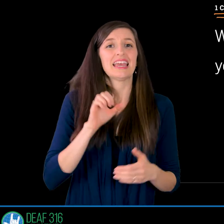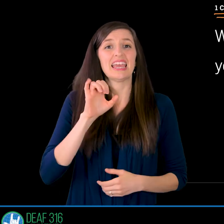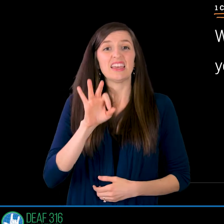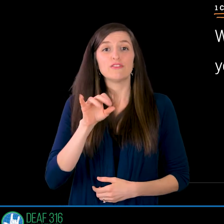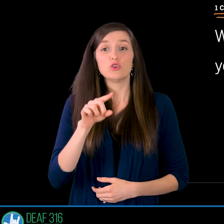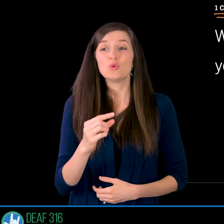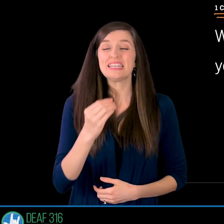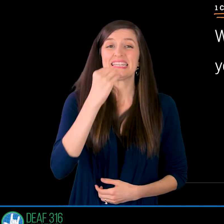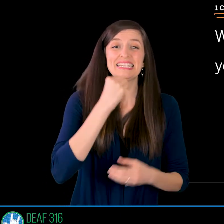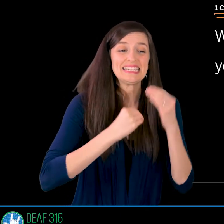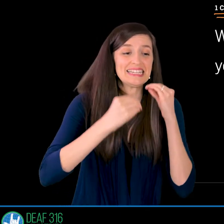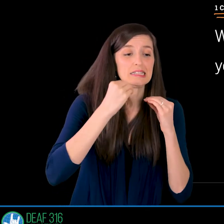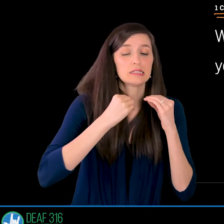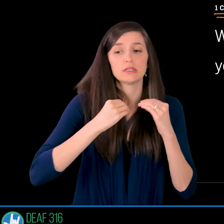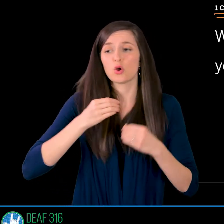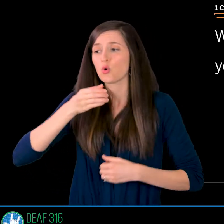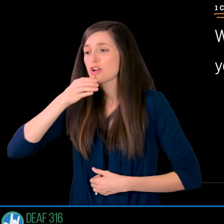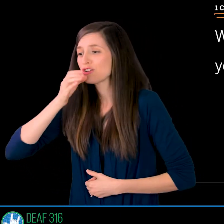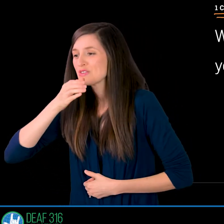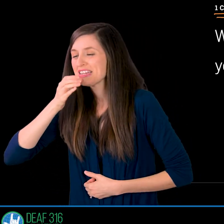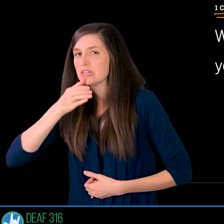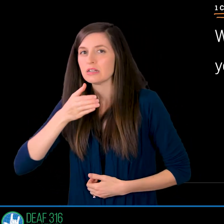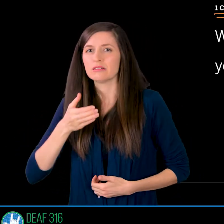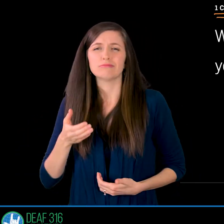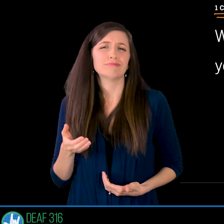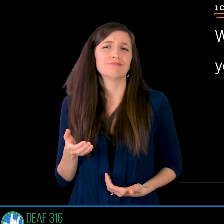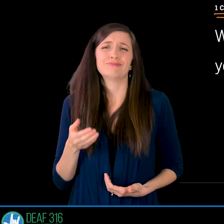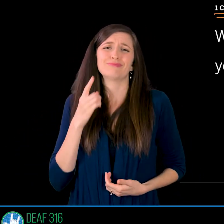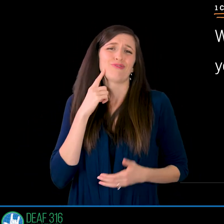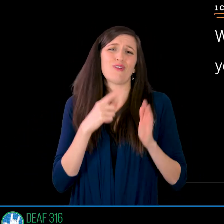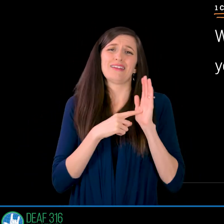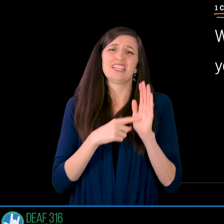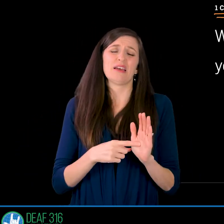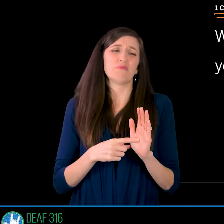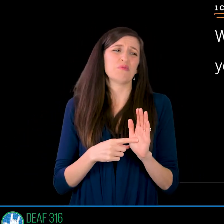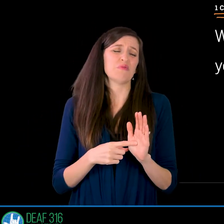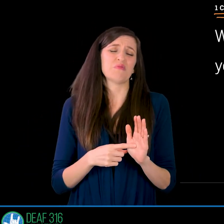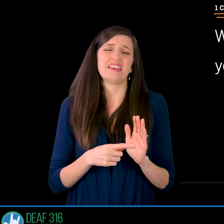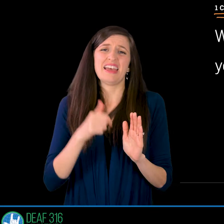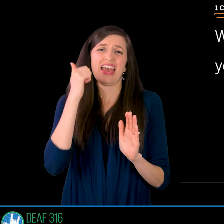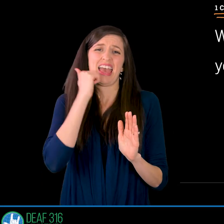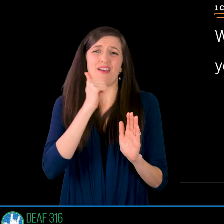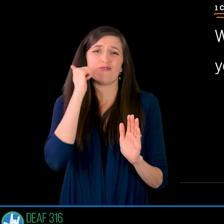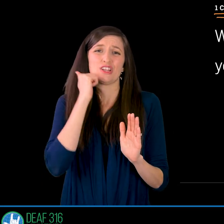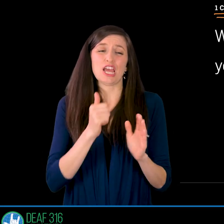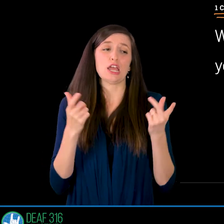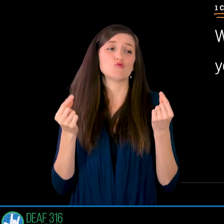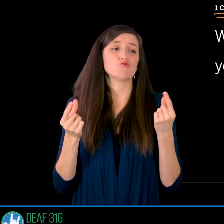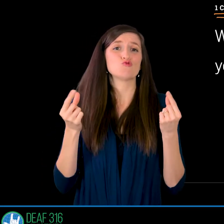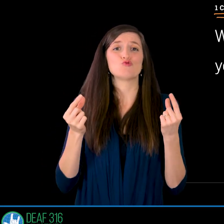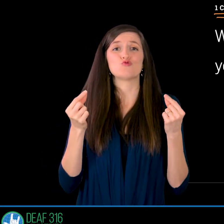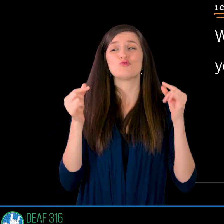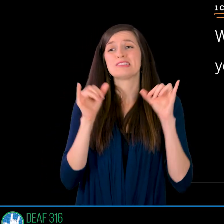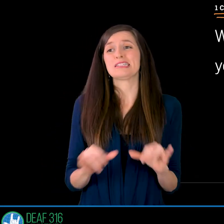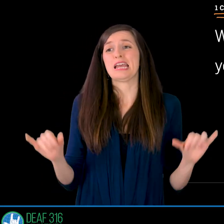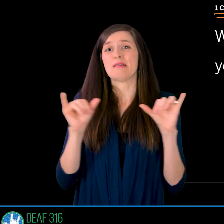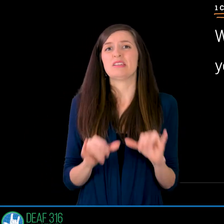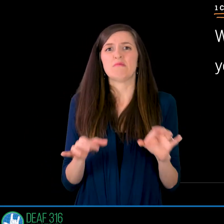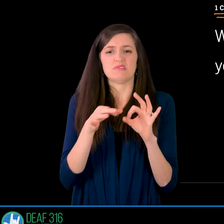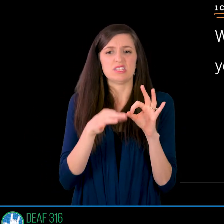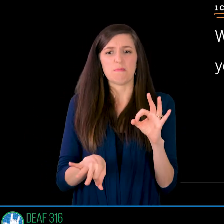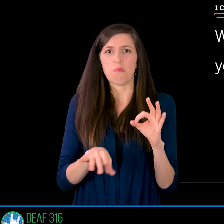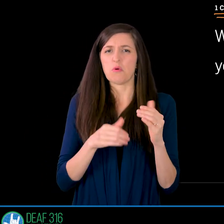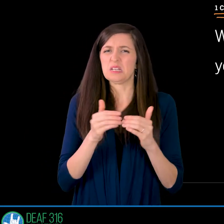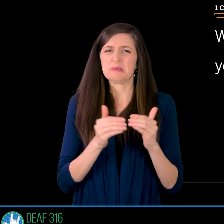eat or drink, in other words, the most ordinary, nitty-gritty things that you do